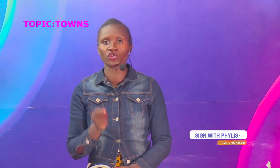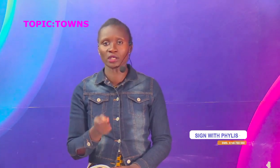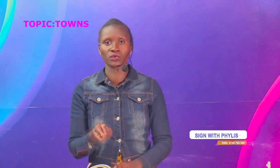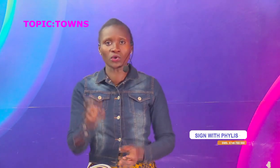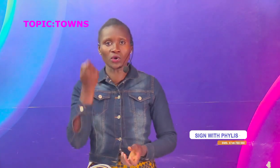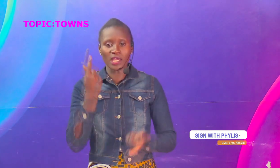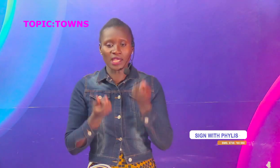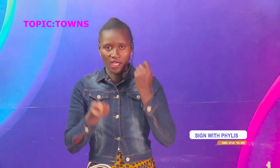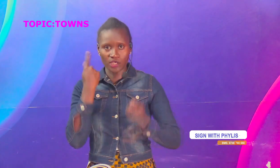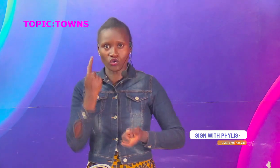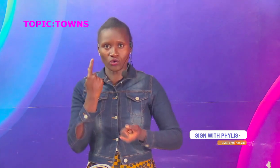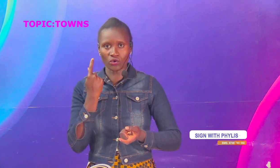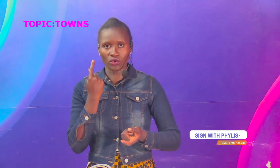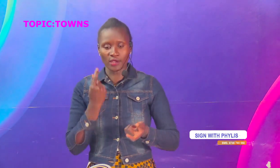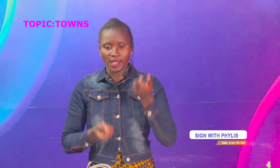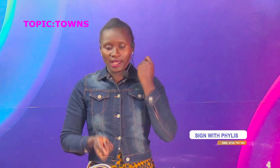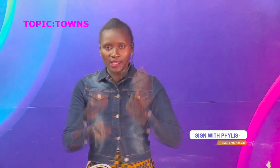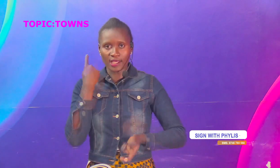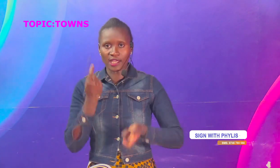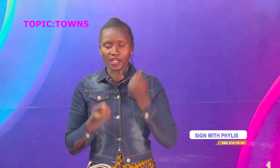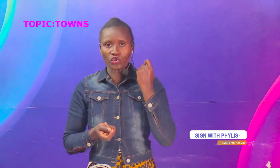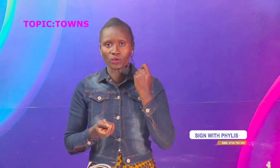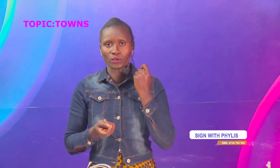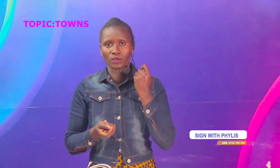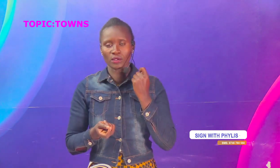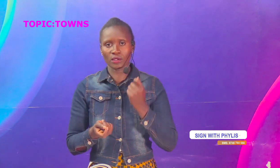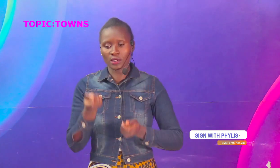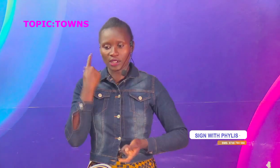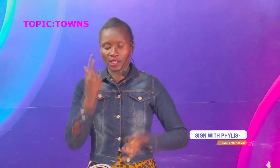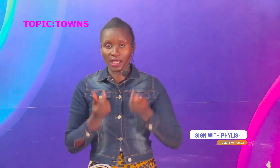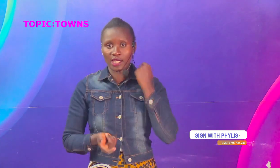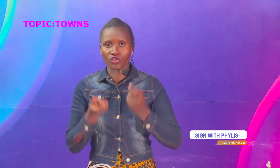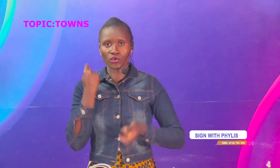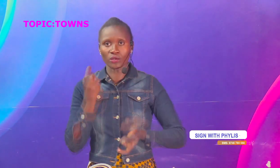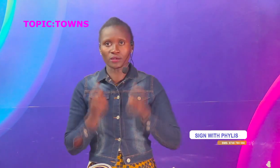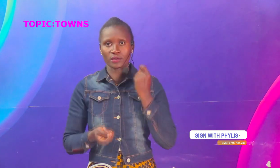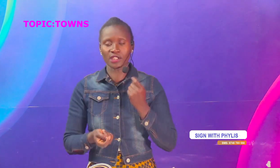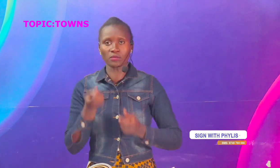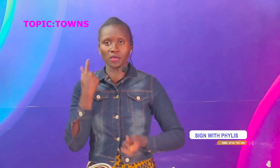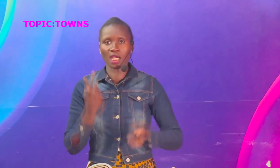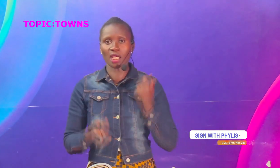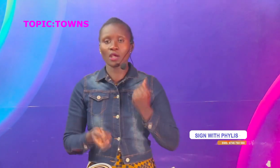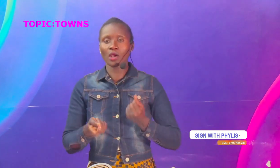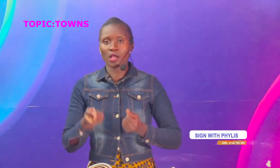So Kericho. Kericho. Kericho. Tea picking.